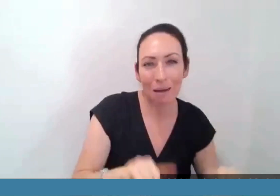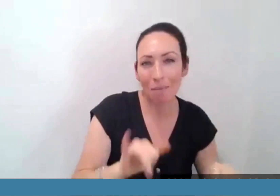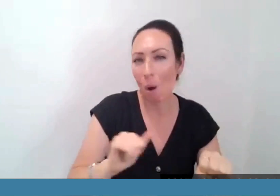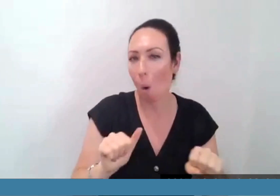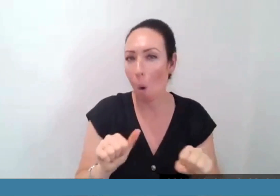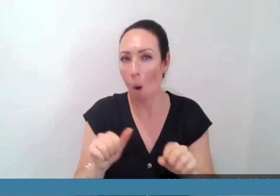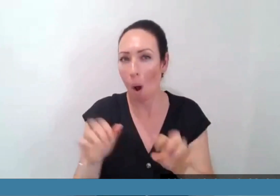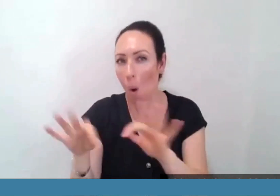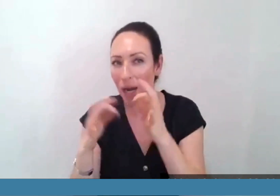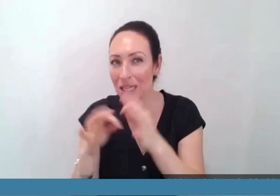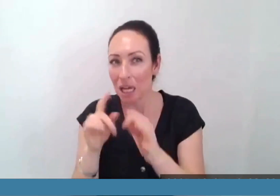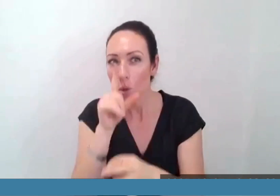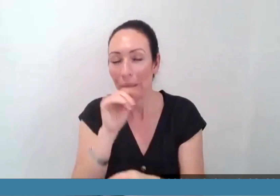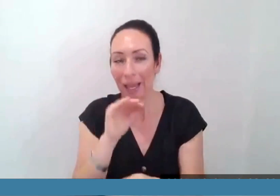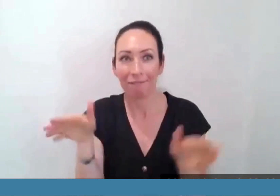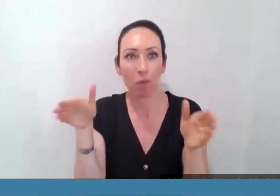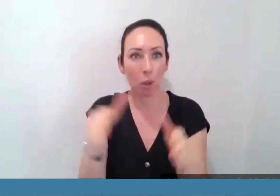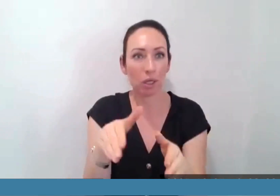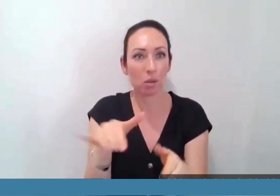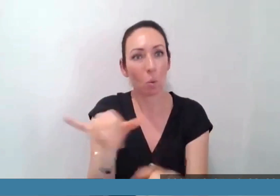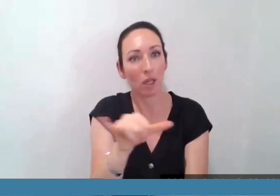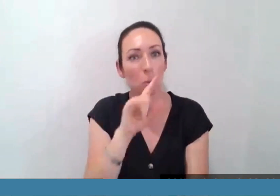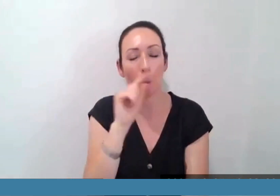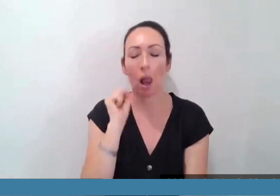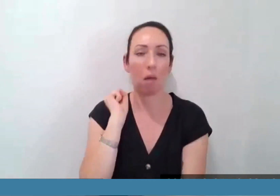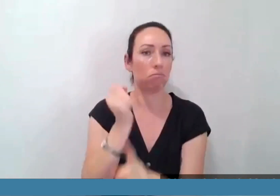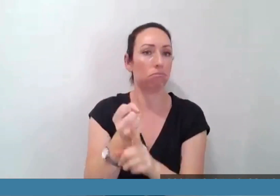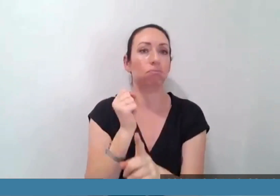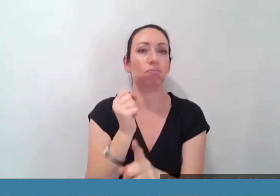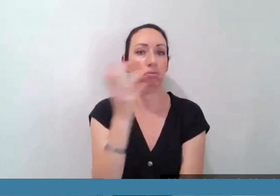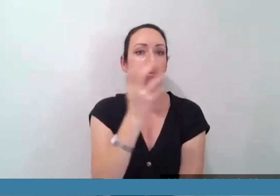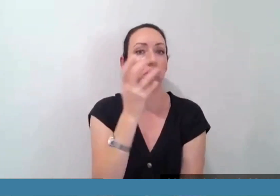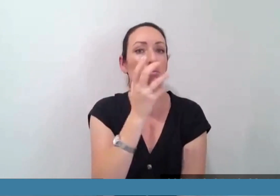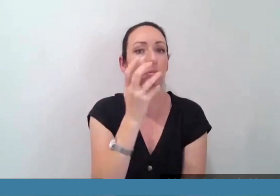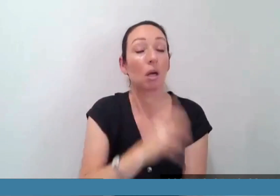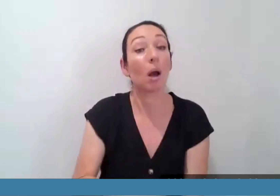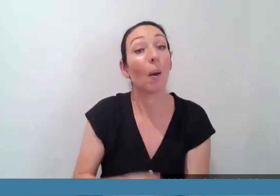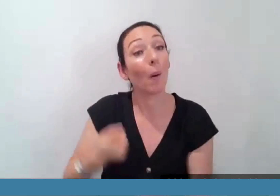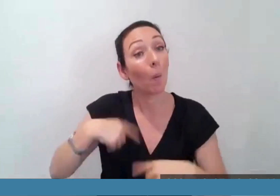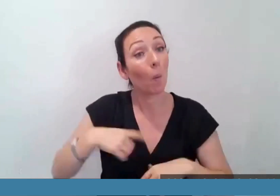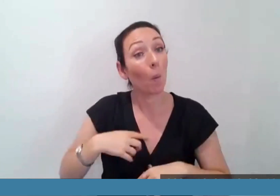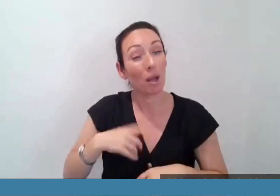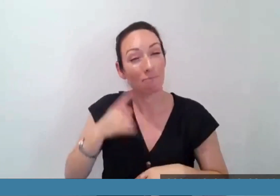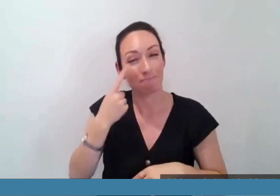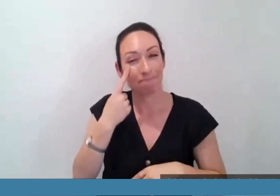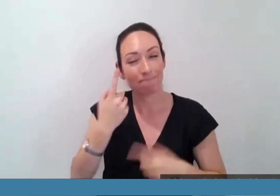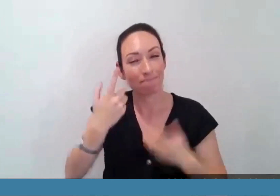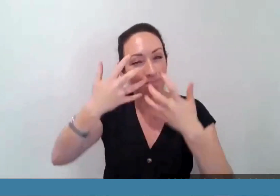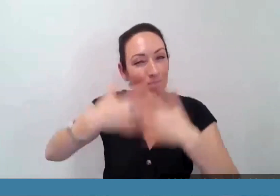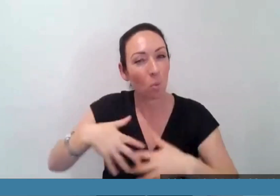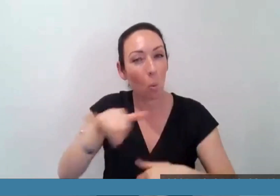difference? We looked for an area that responded directly to what young people had told